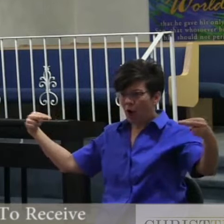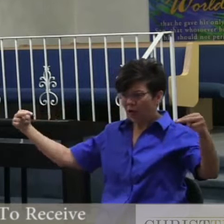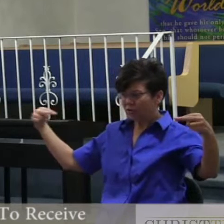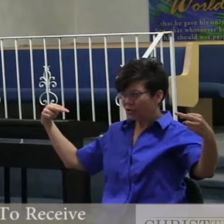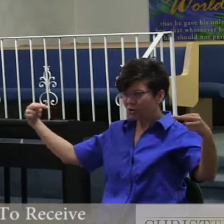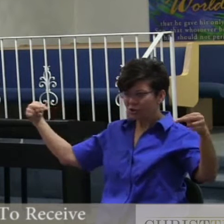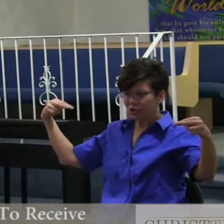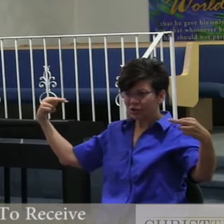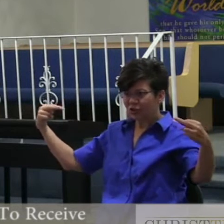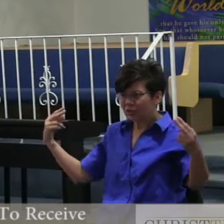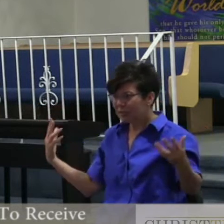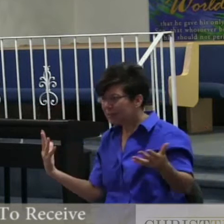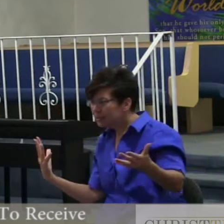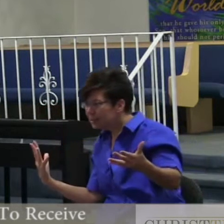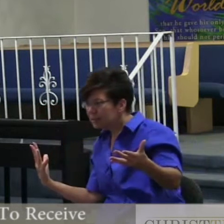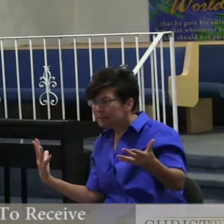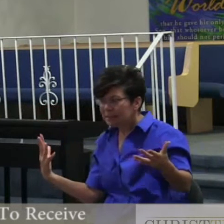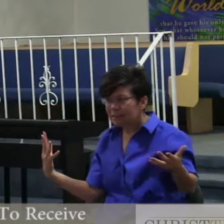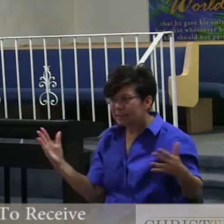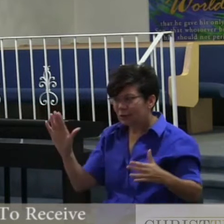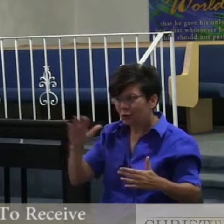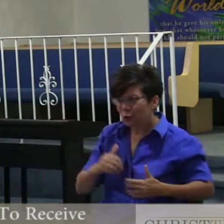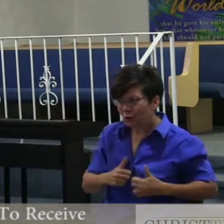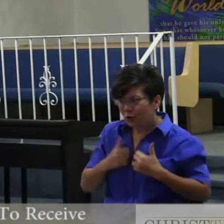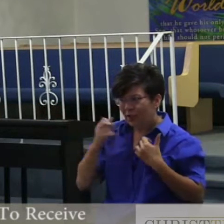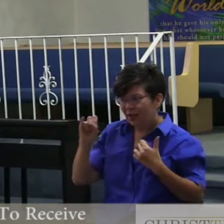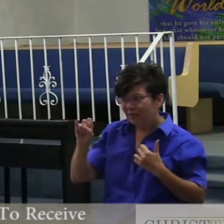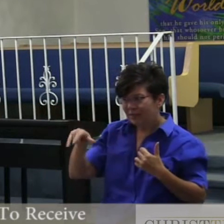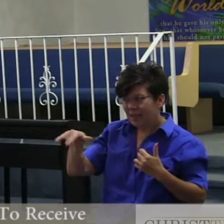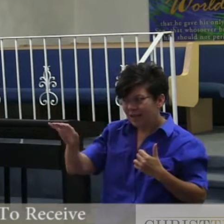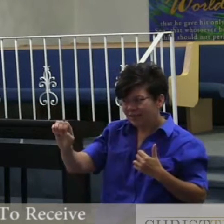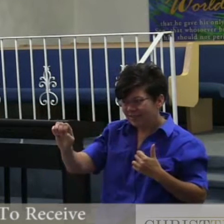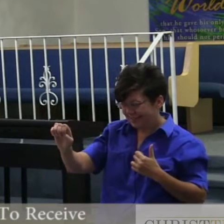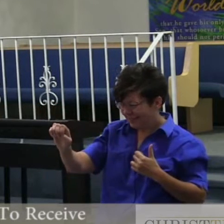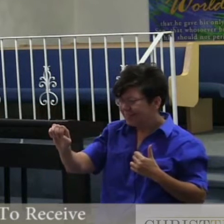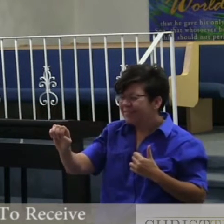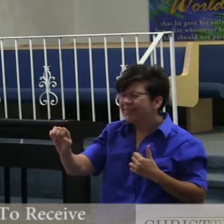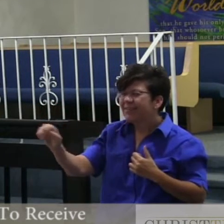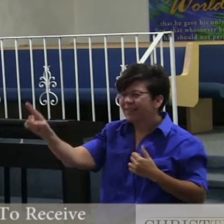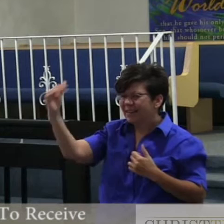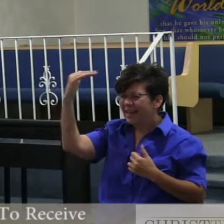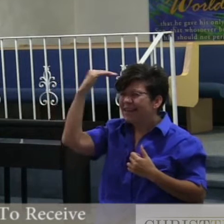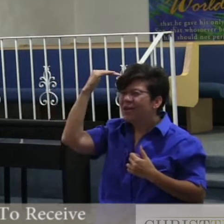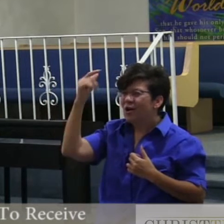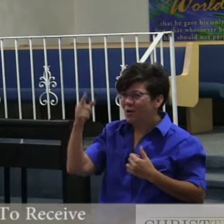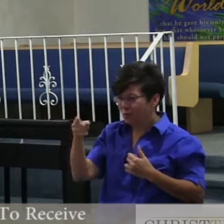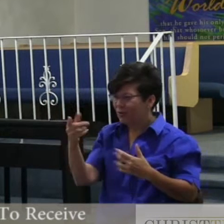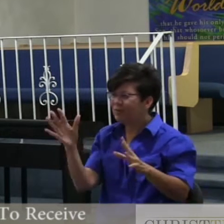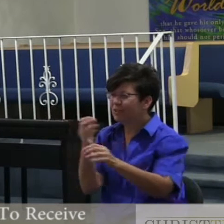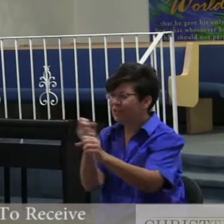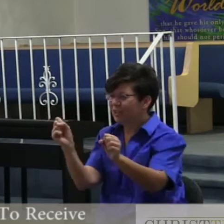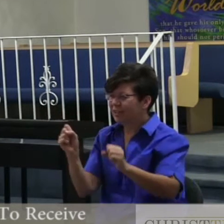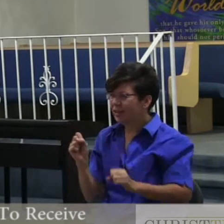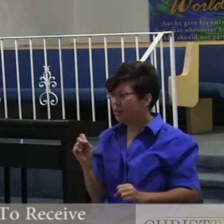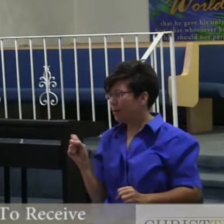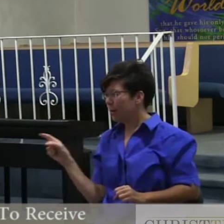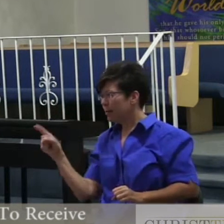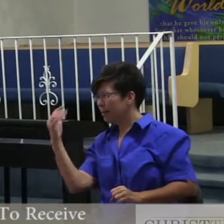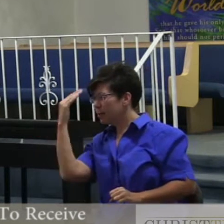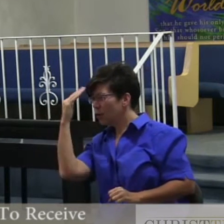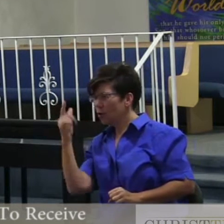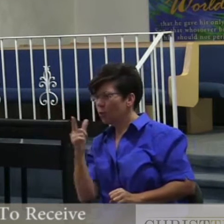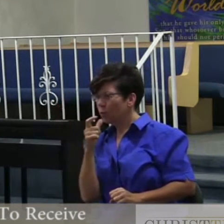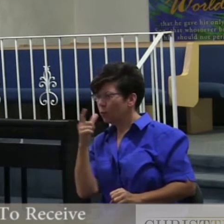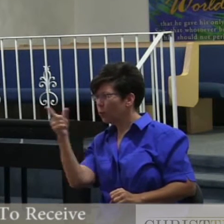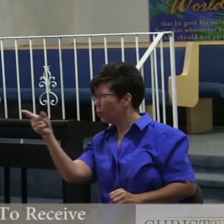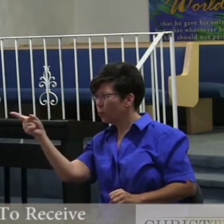are watching your lifestyle. They know who are saved, and they know who's